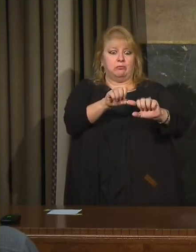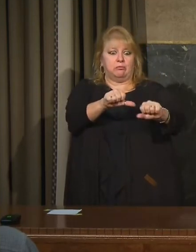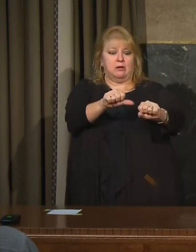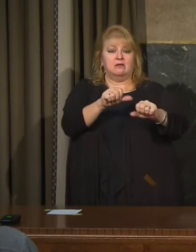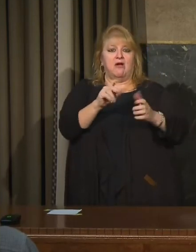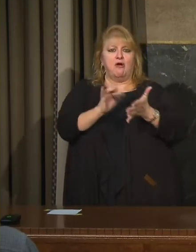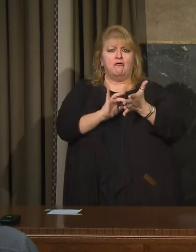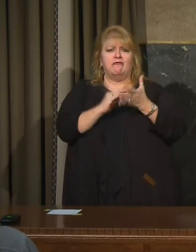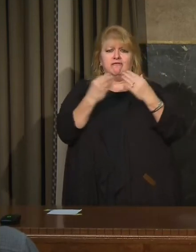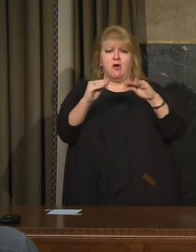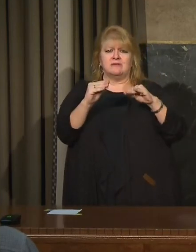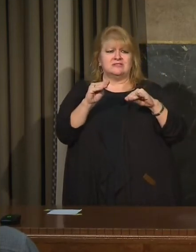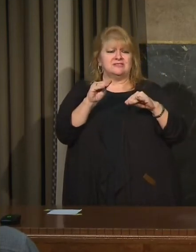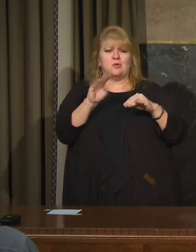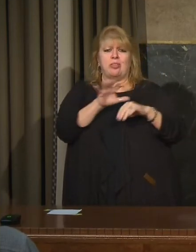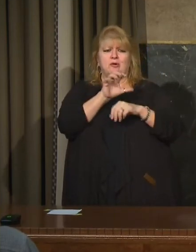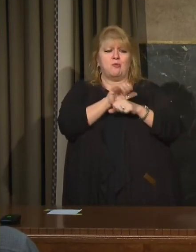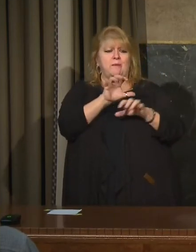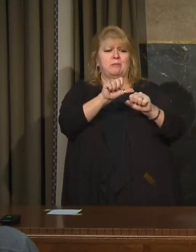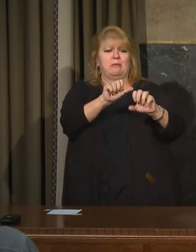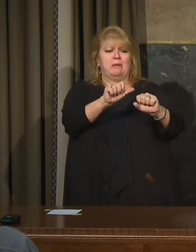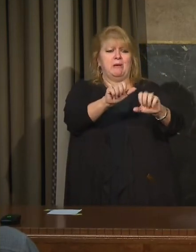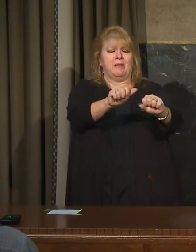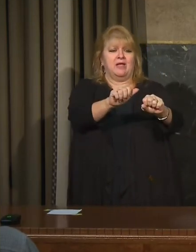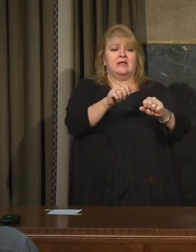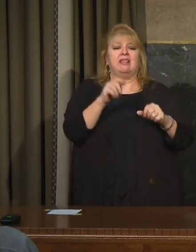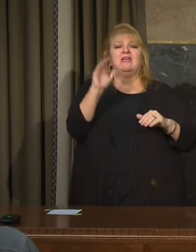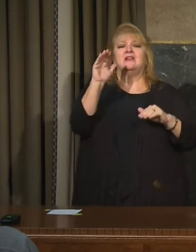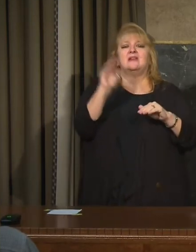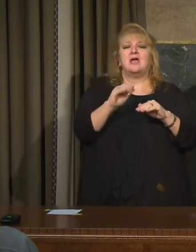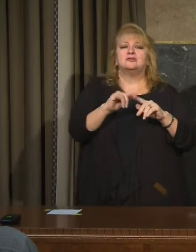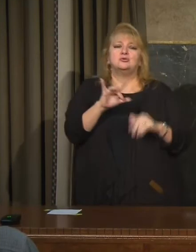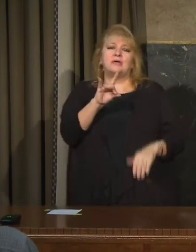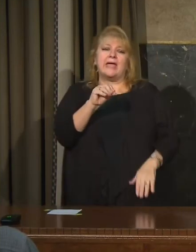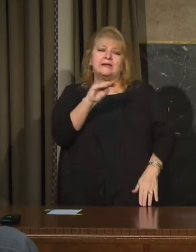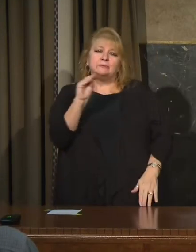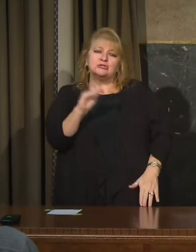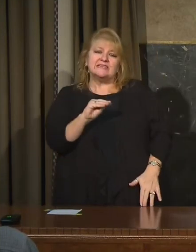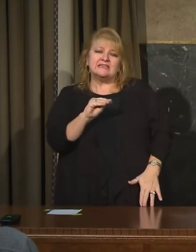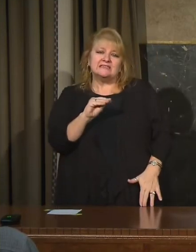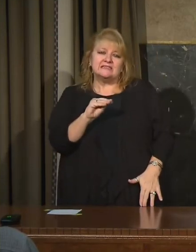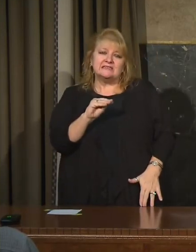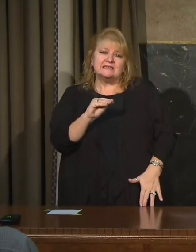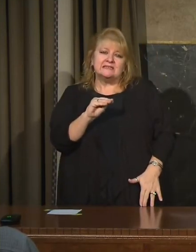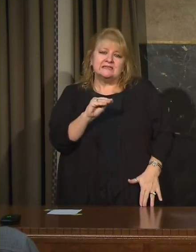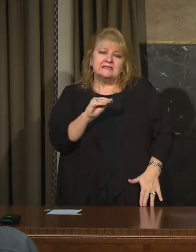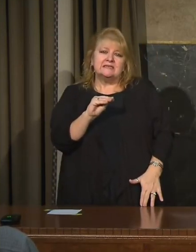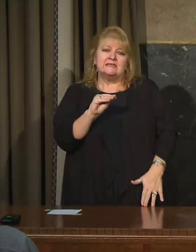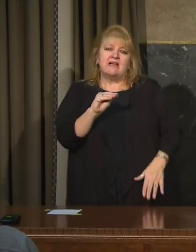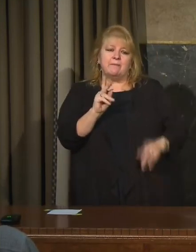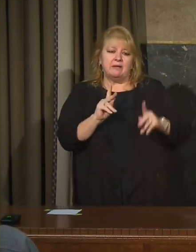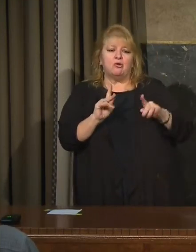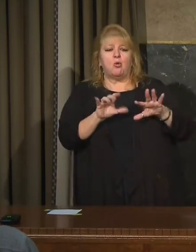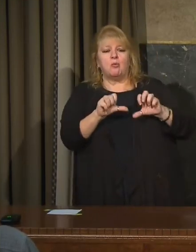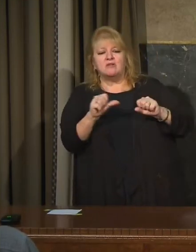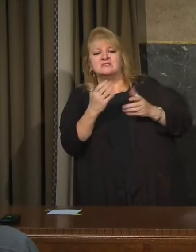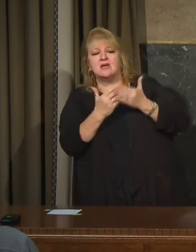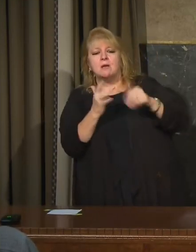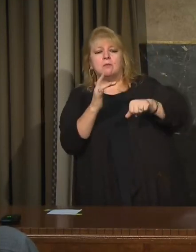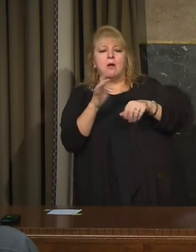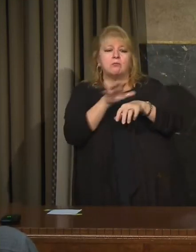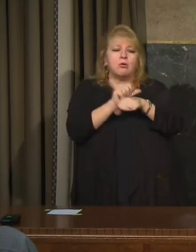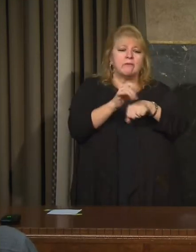pharmacies, down to 80% capacity, that's an indicator that it's time to move to the next phase.